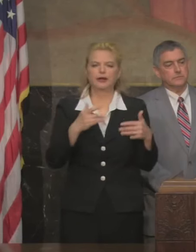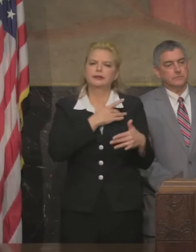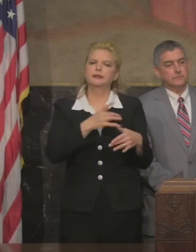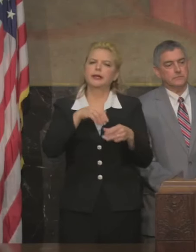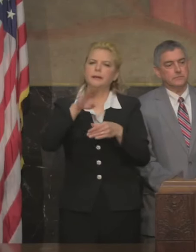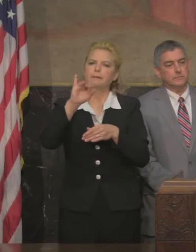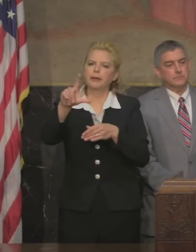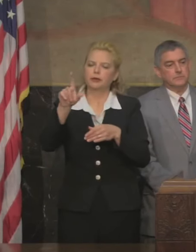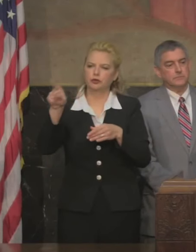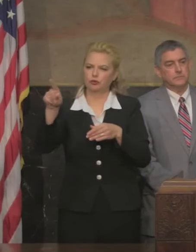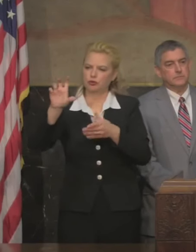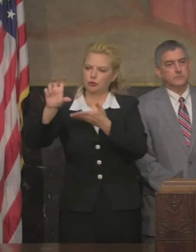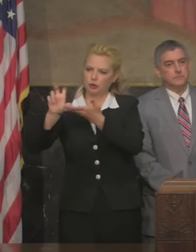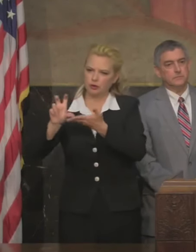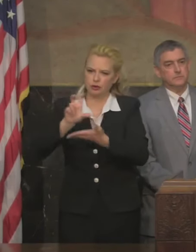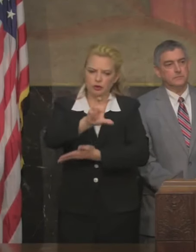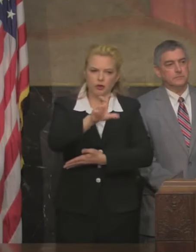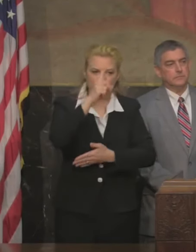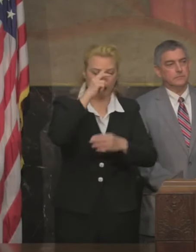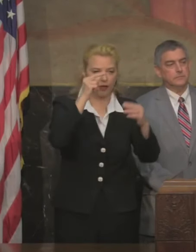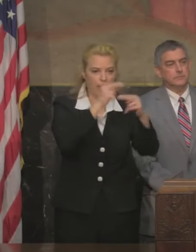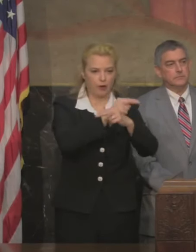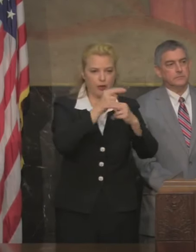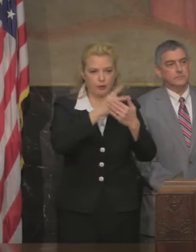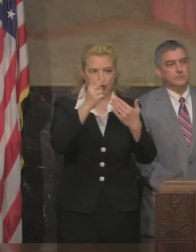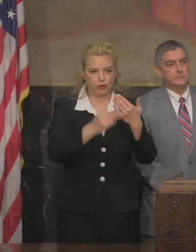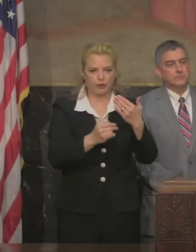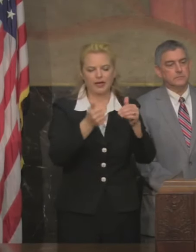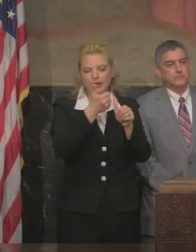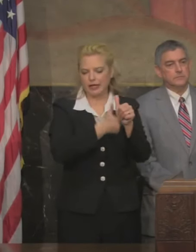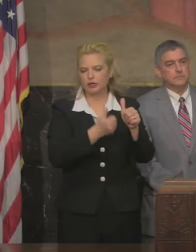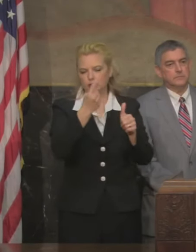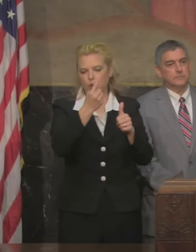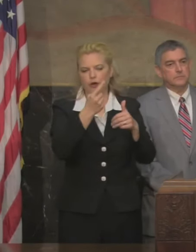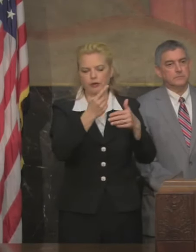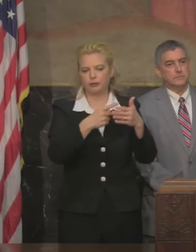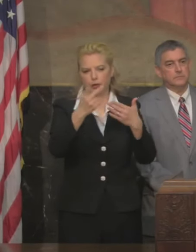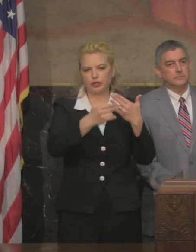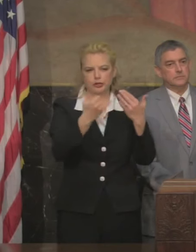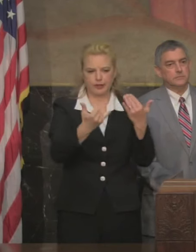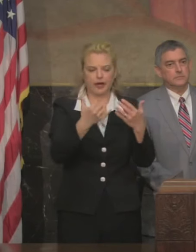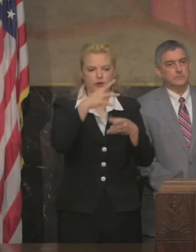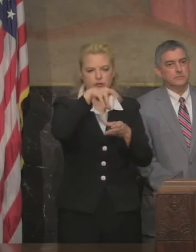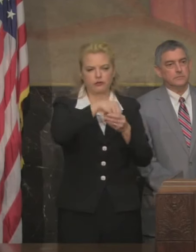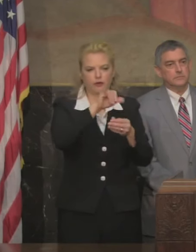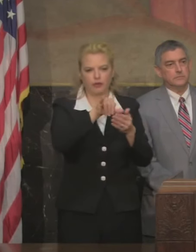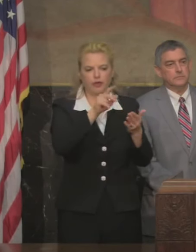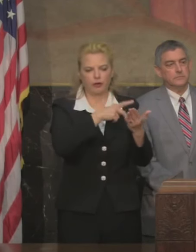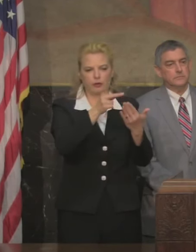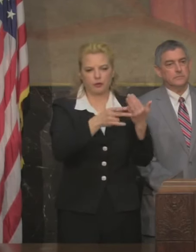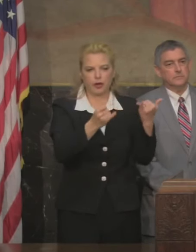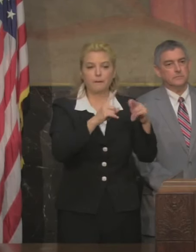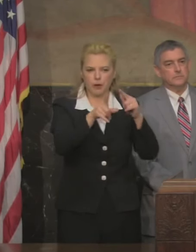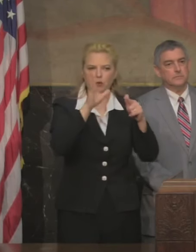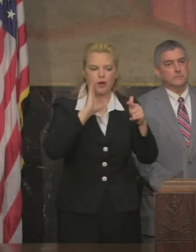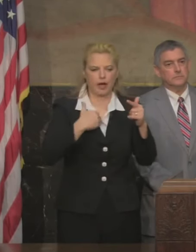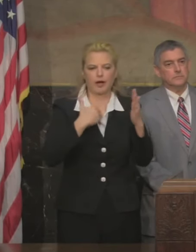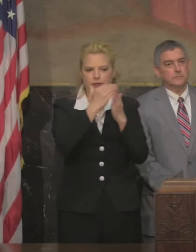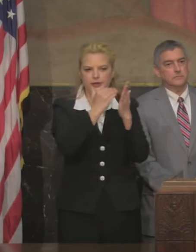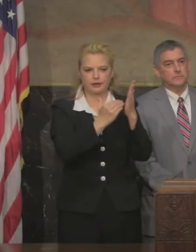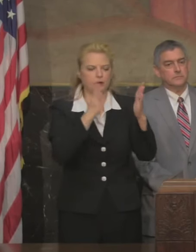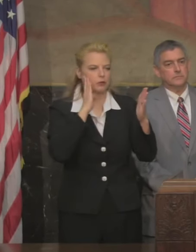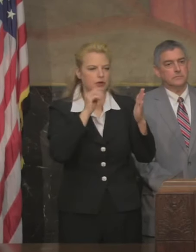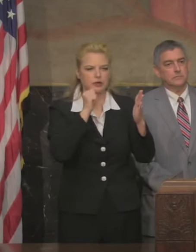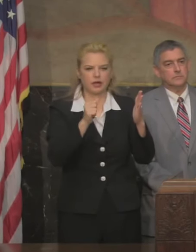you allocate a certain amount of money to the highway priority program because every one of these projects is part of the program now. But we're going to have that list. They probably won't